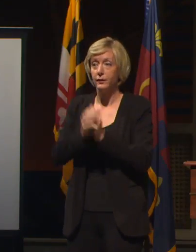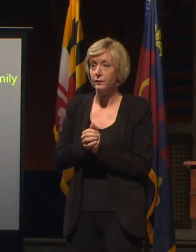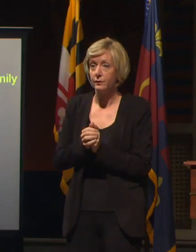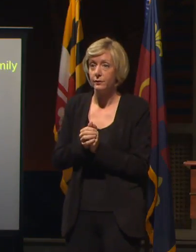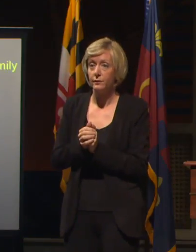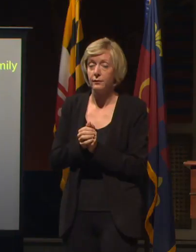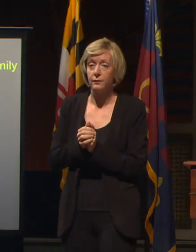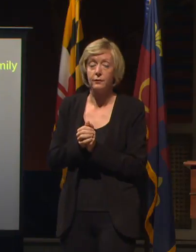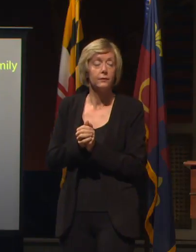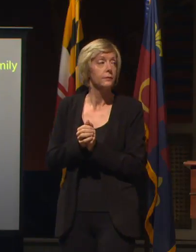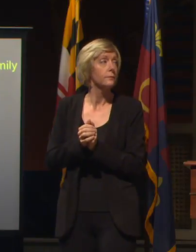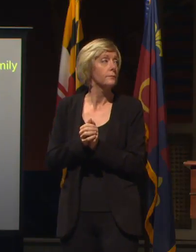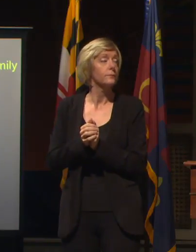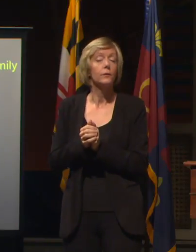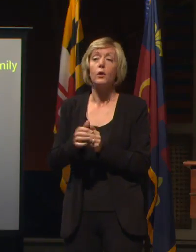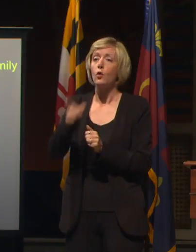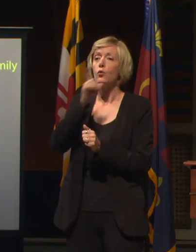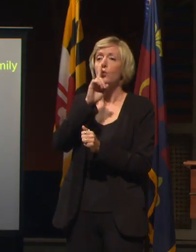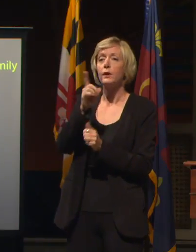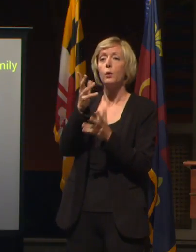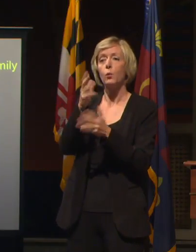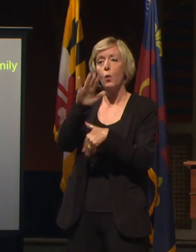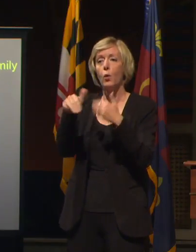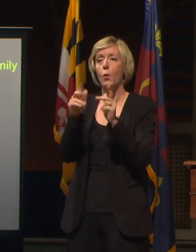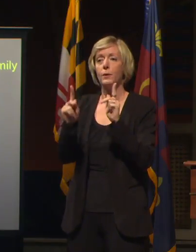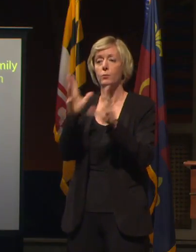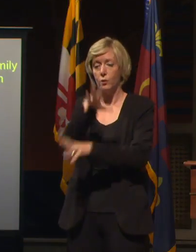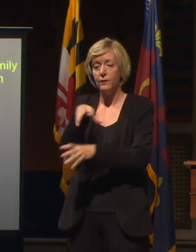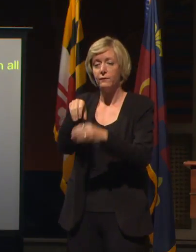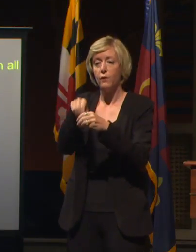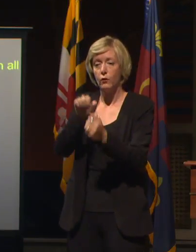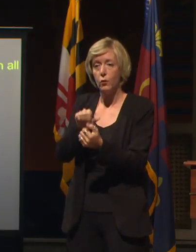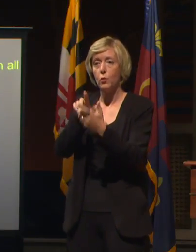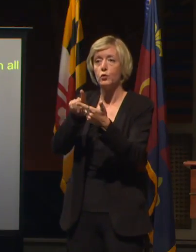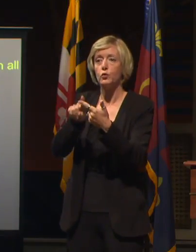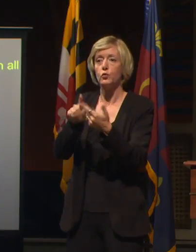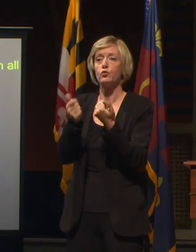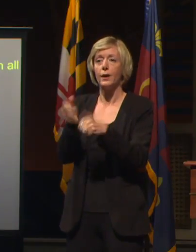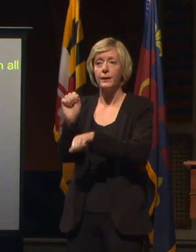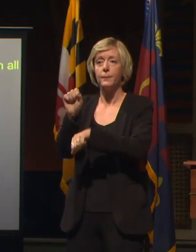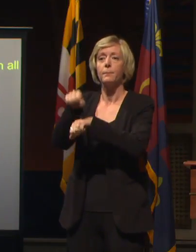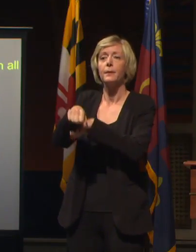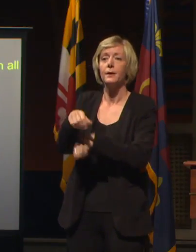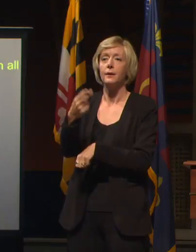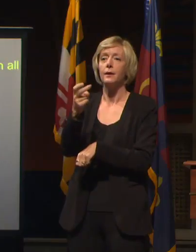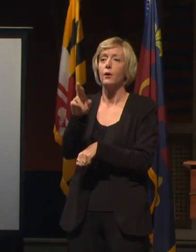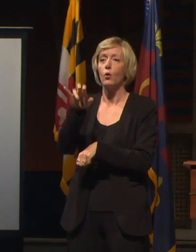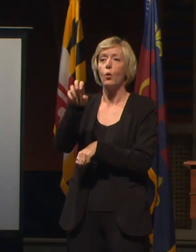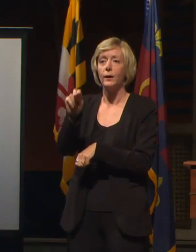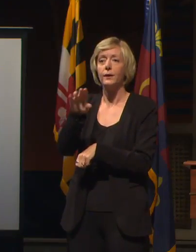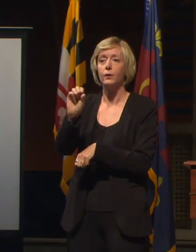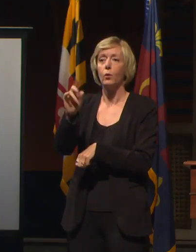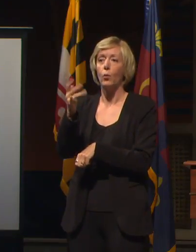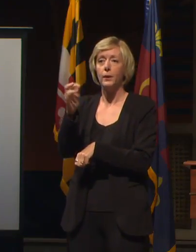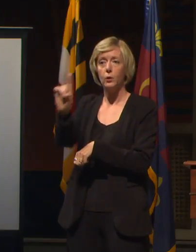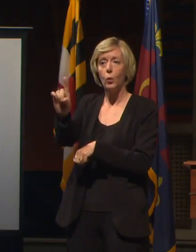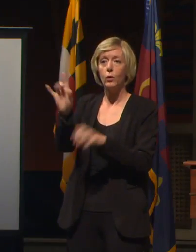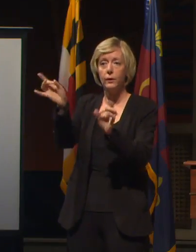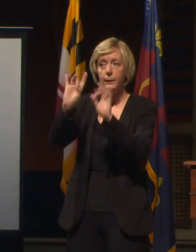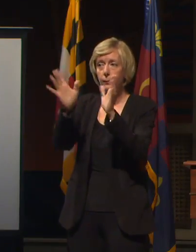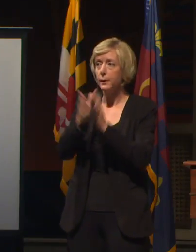we like to say an all-hands-on-deck approach and effort to combating the heroin and opioid epidemic. Under